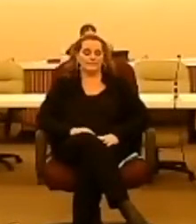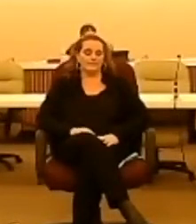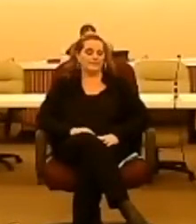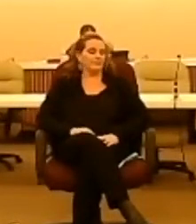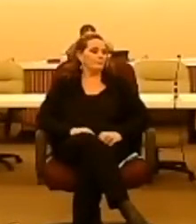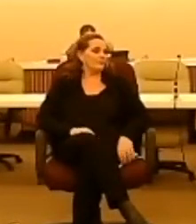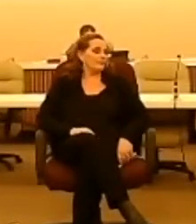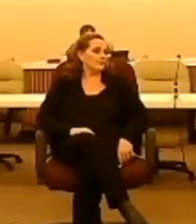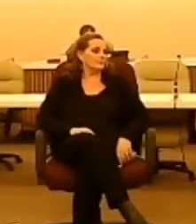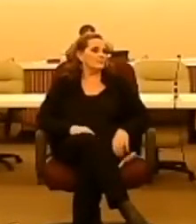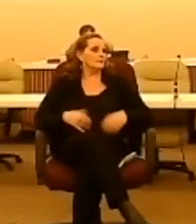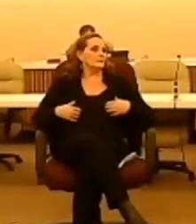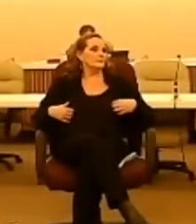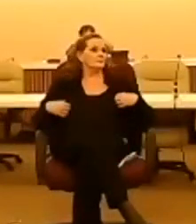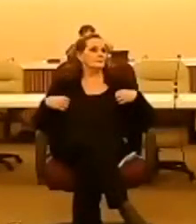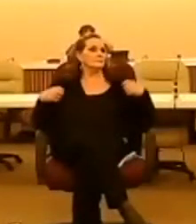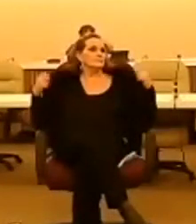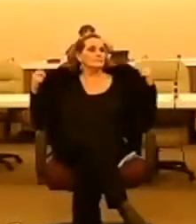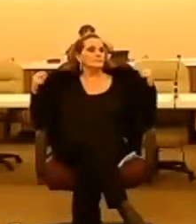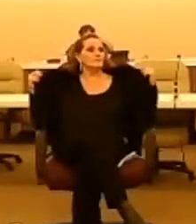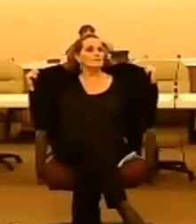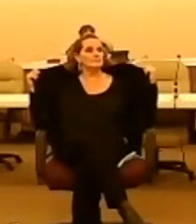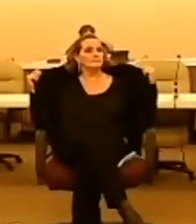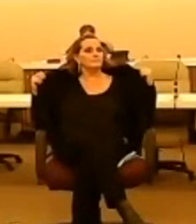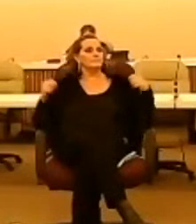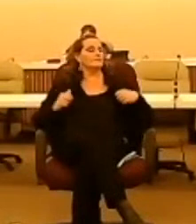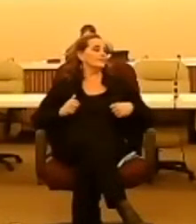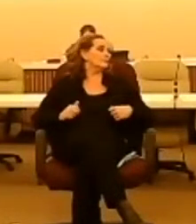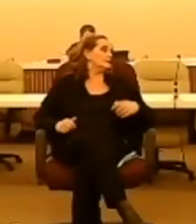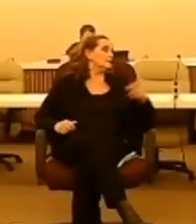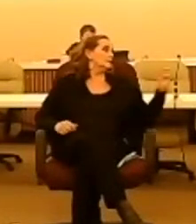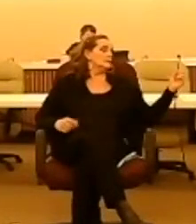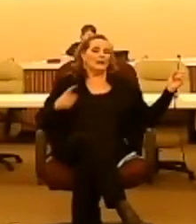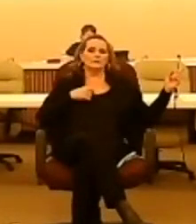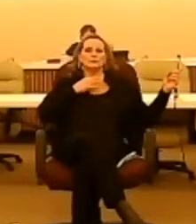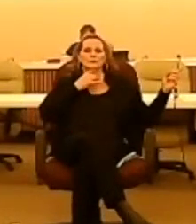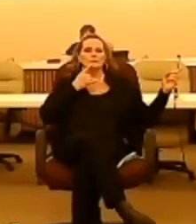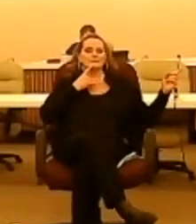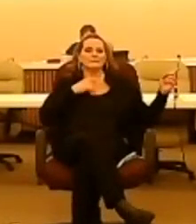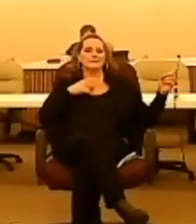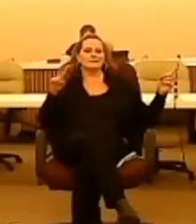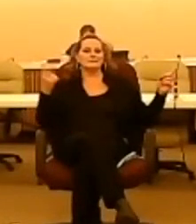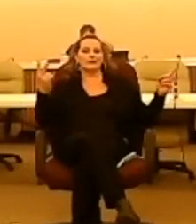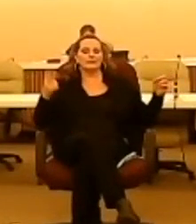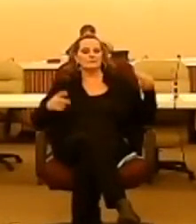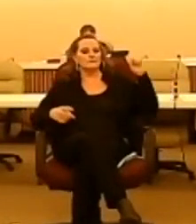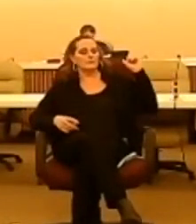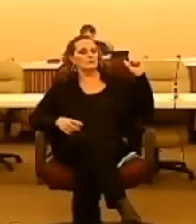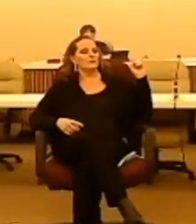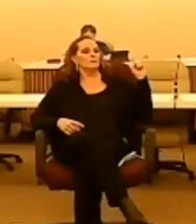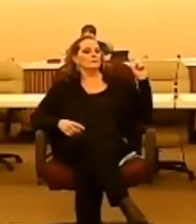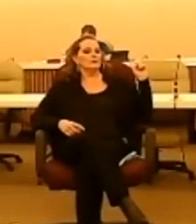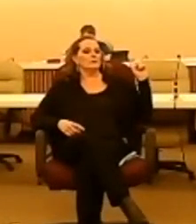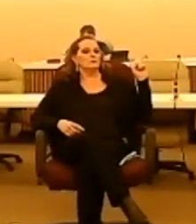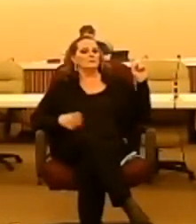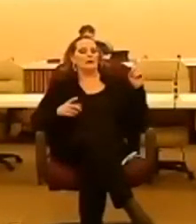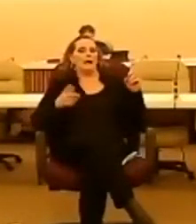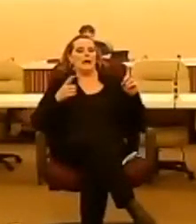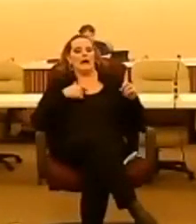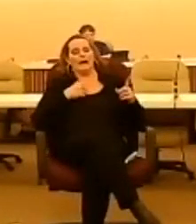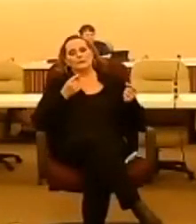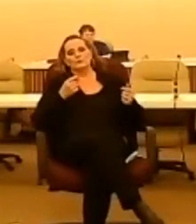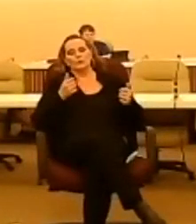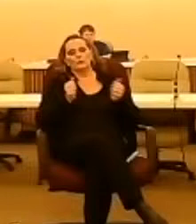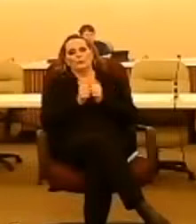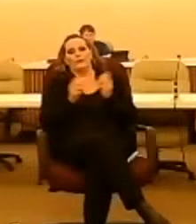What's that? Just wondered if you need a second on any of those. I was doing them as without Second. objection. Fine. Without objection.